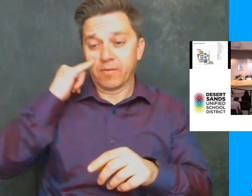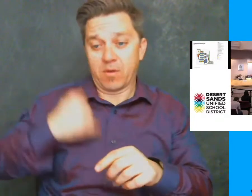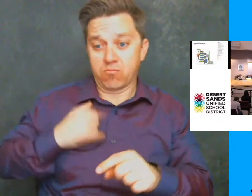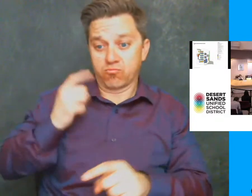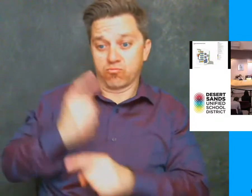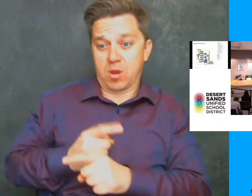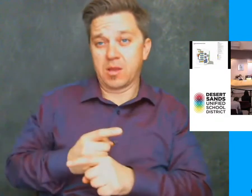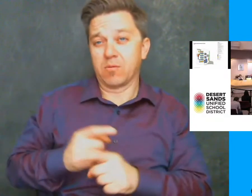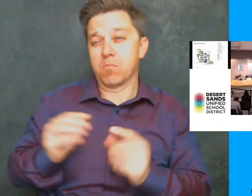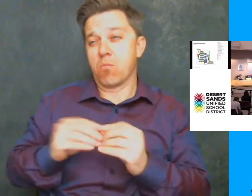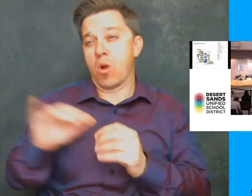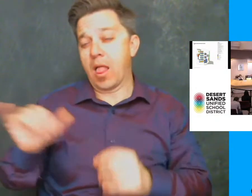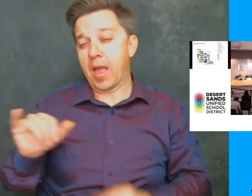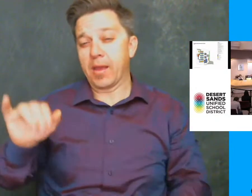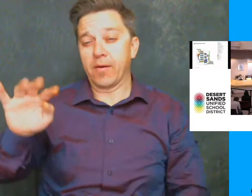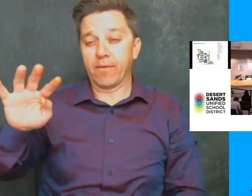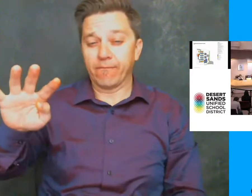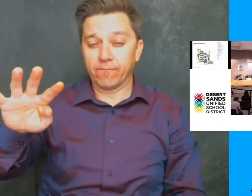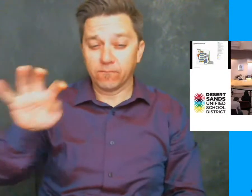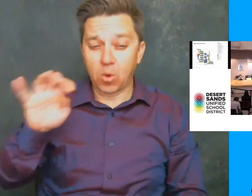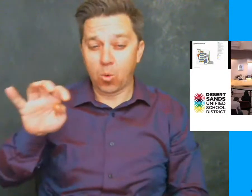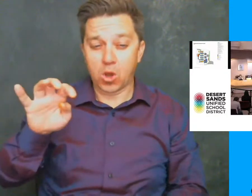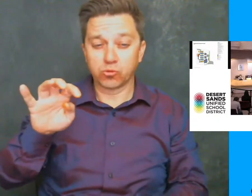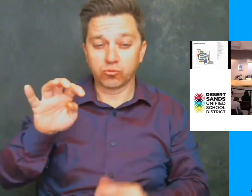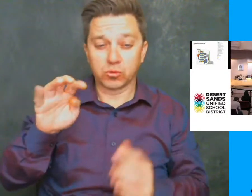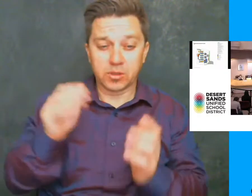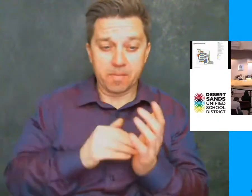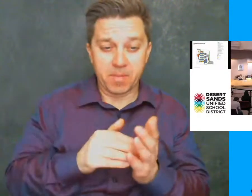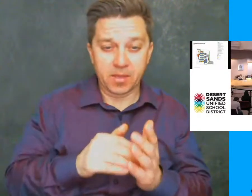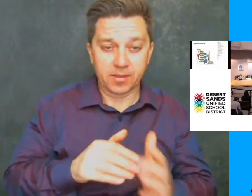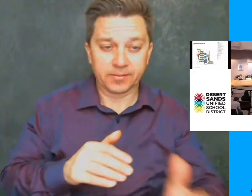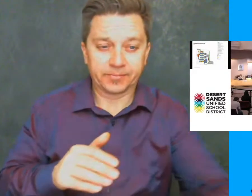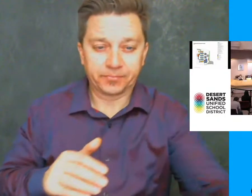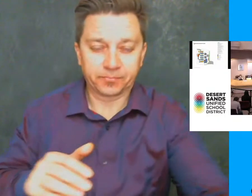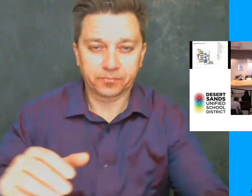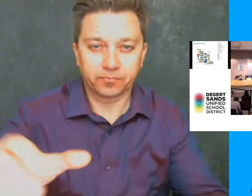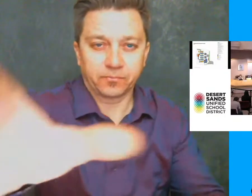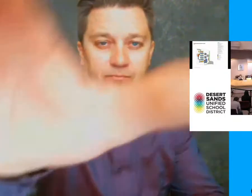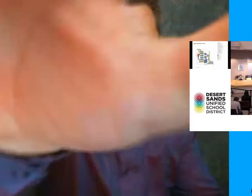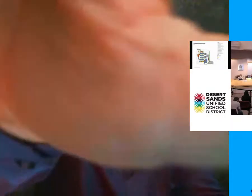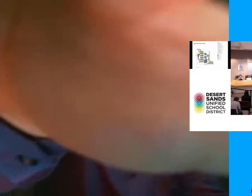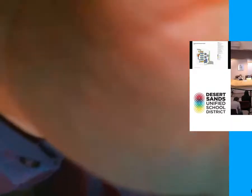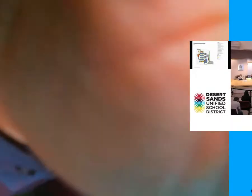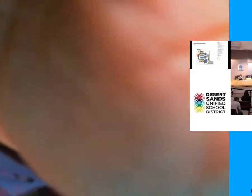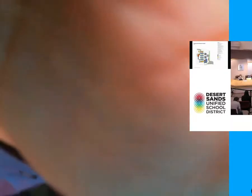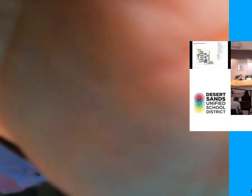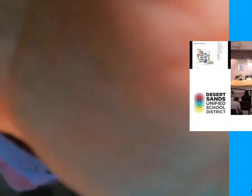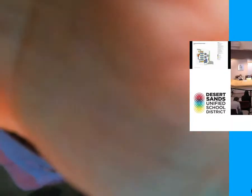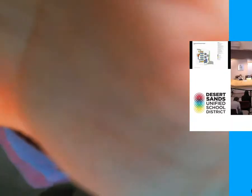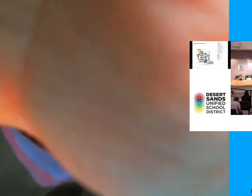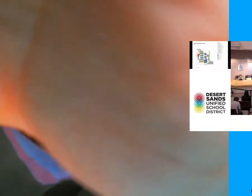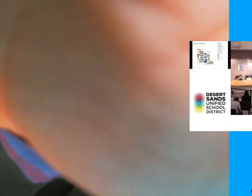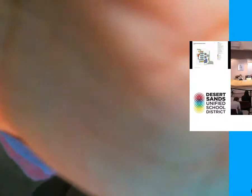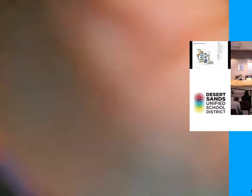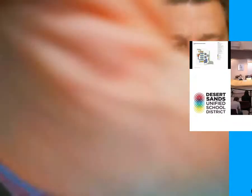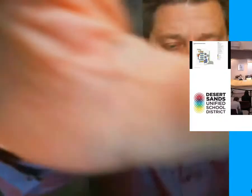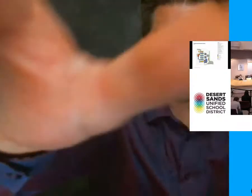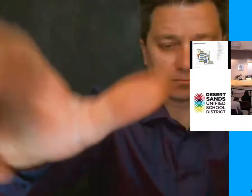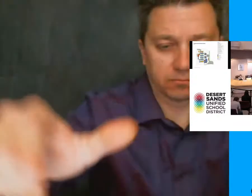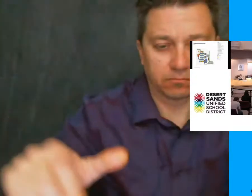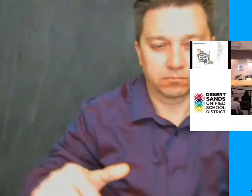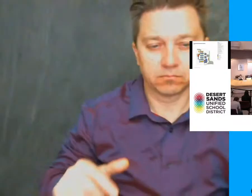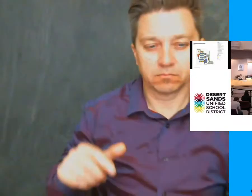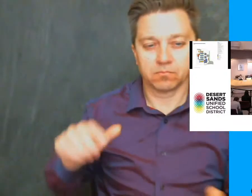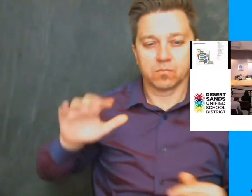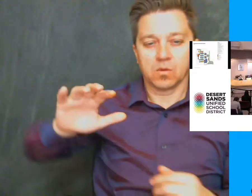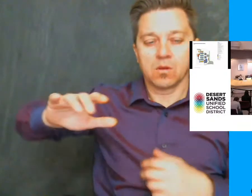like $400 million that everybody wanted. Correct. And we took a red pencil. Yes, you did.